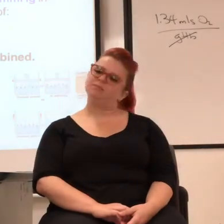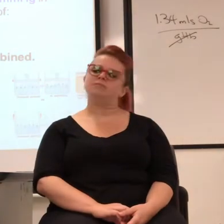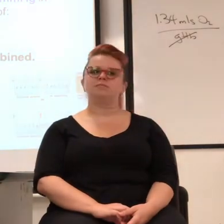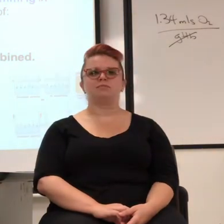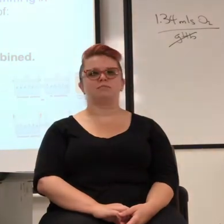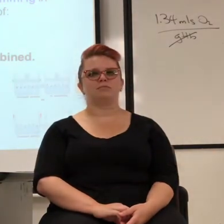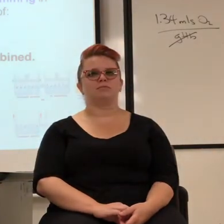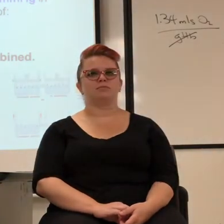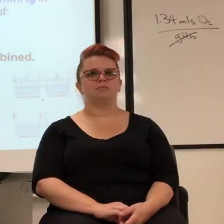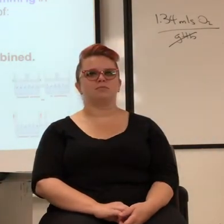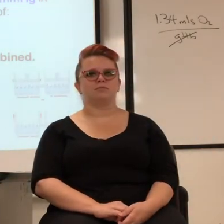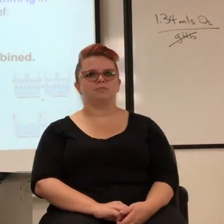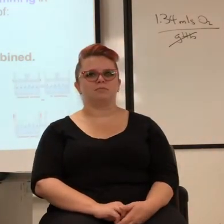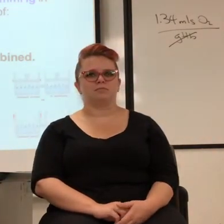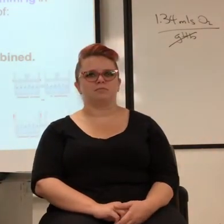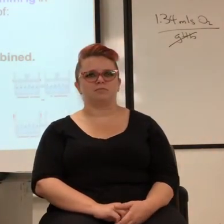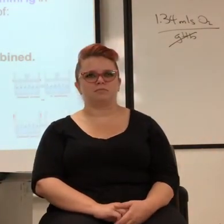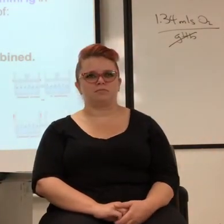Do that. 1.34 times 15.